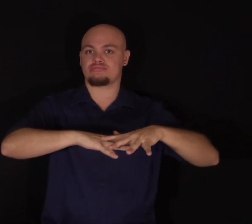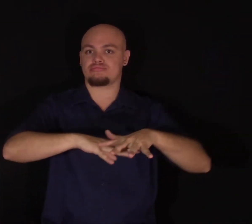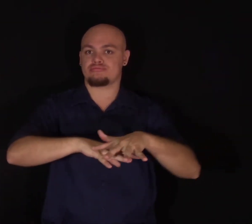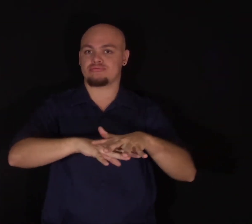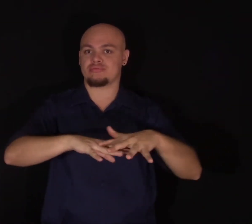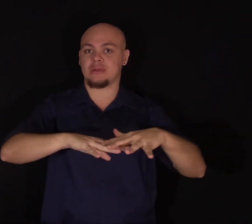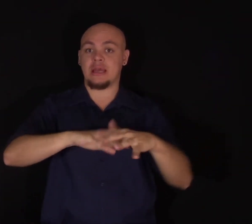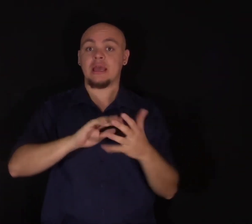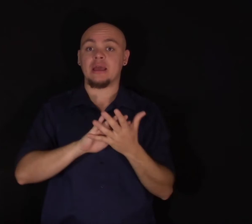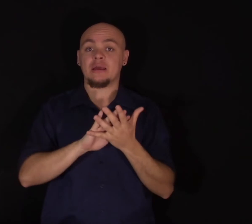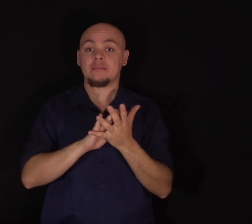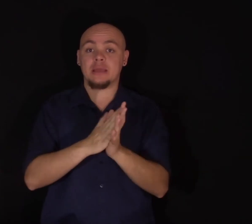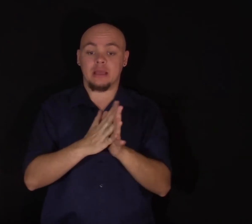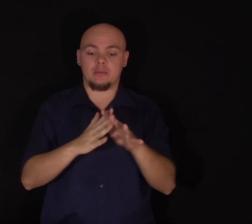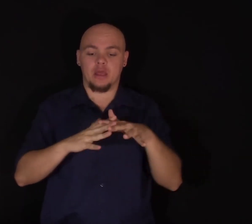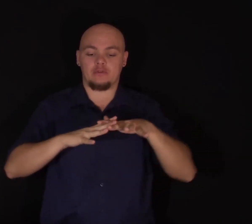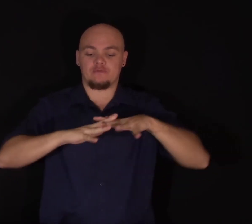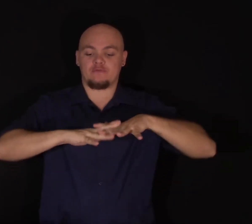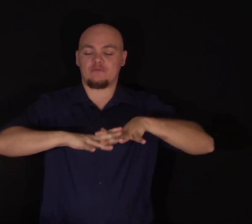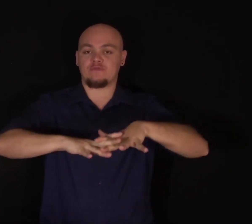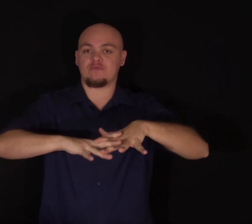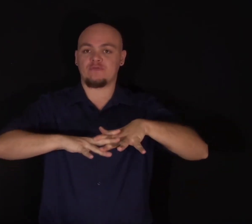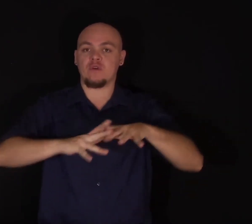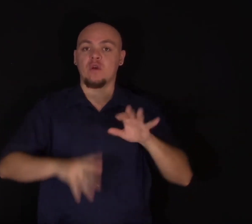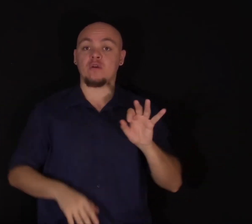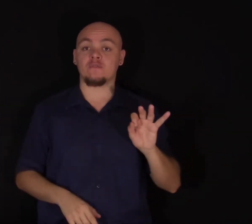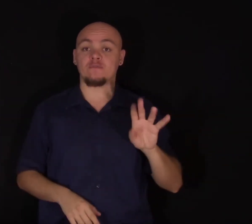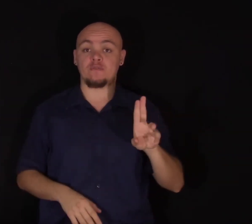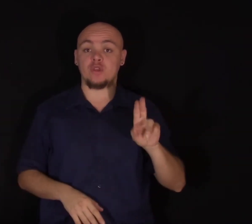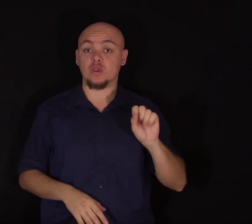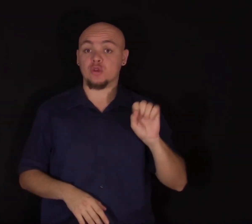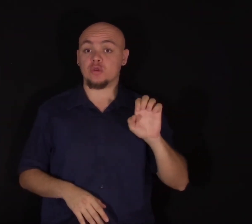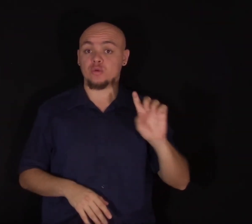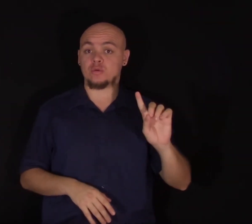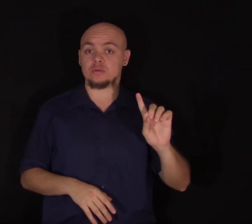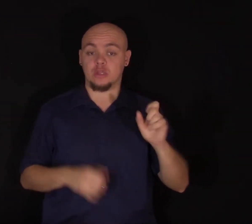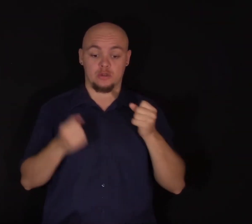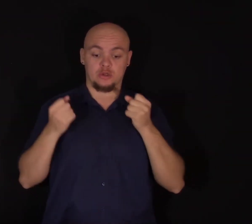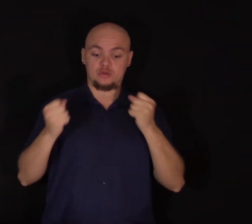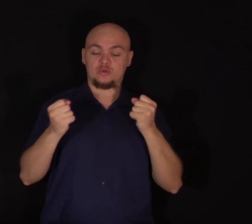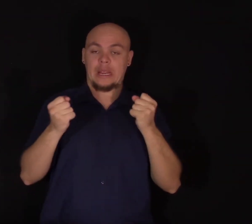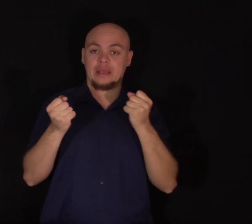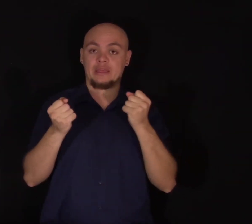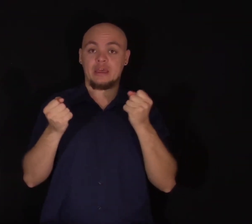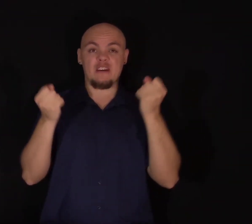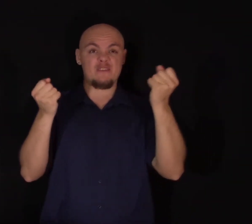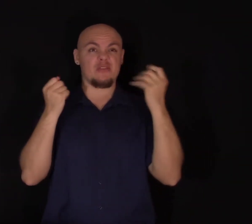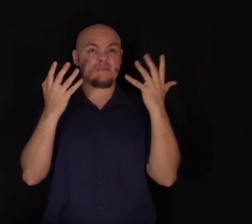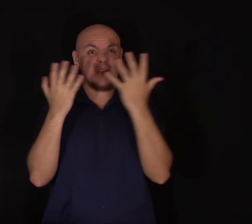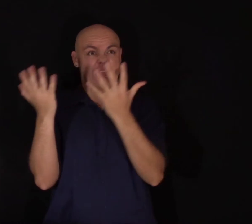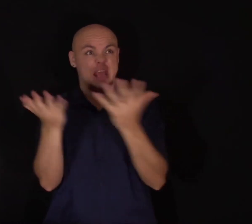becoming fused. It's literally the strength of the many that holds up the one.